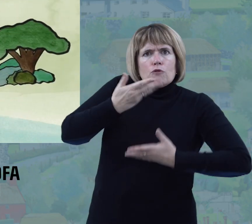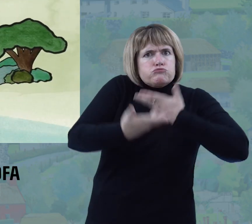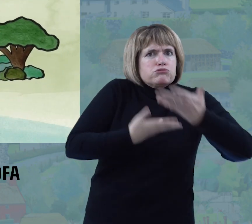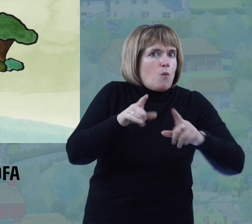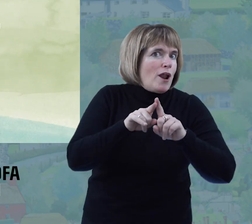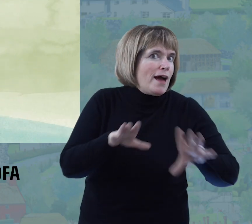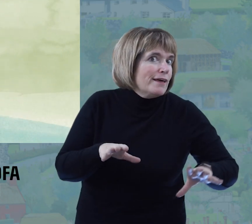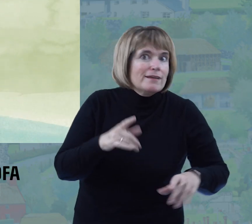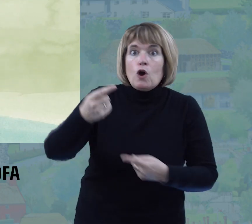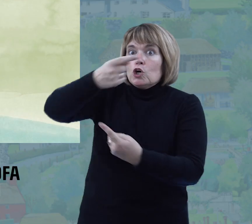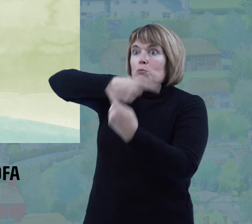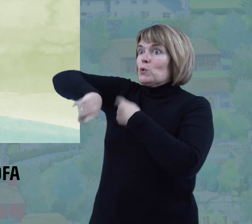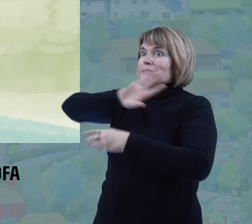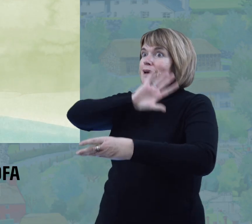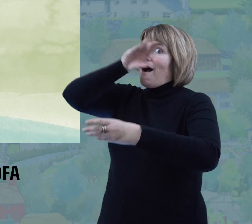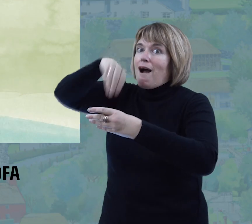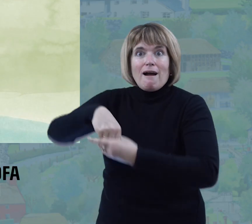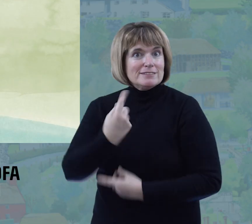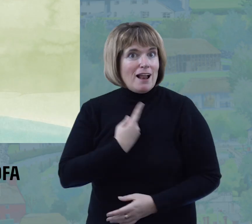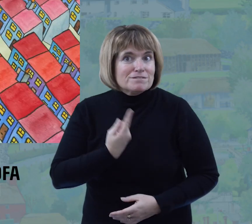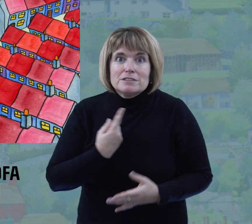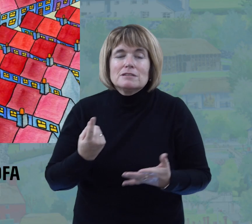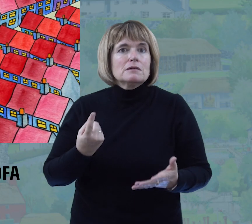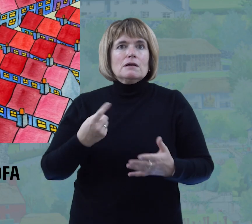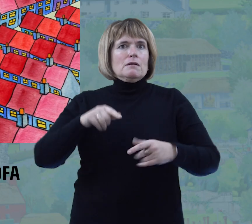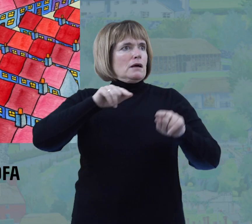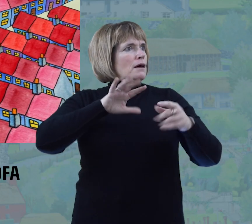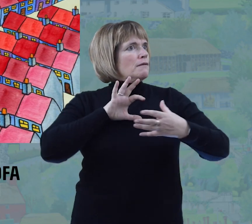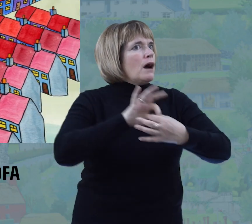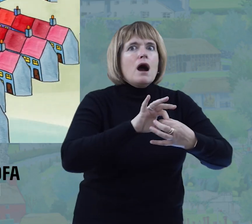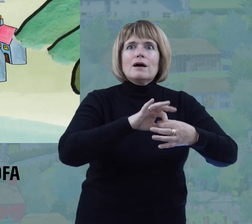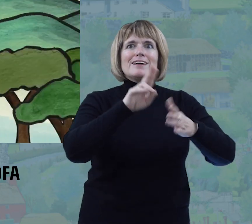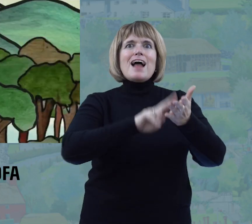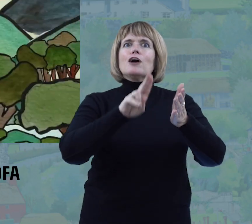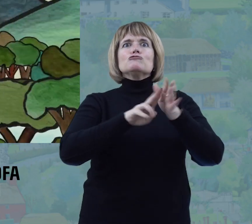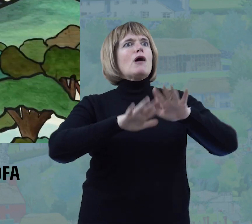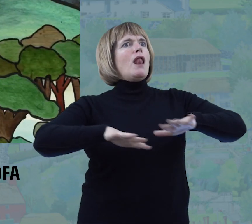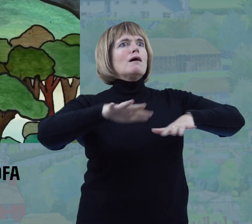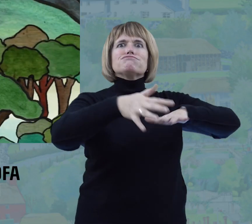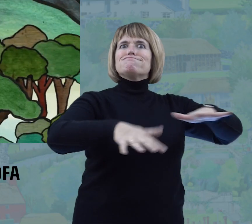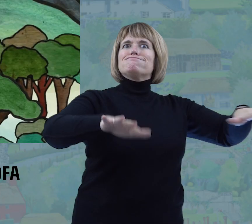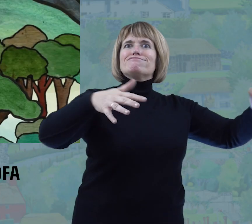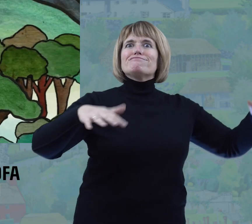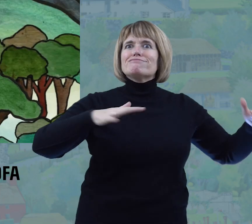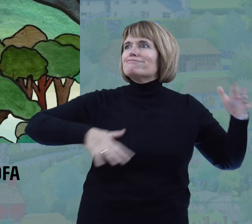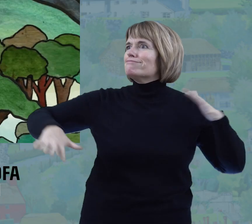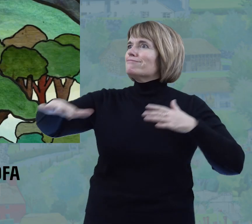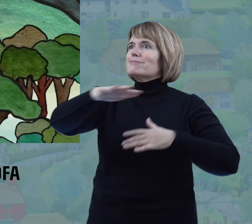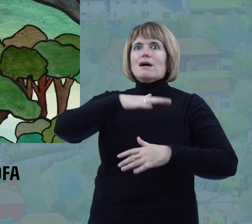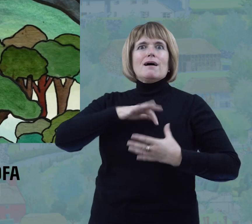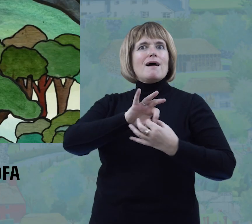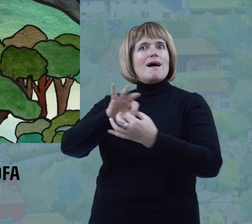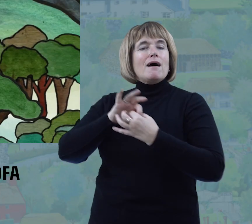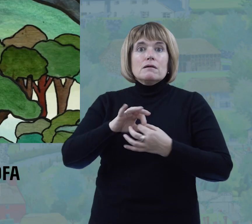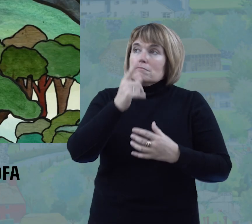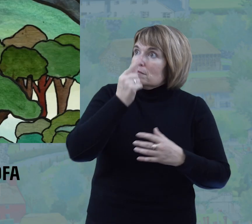we feel we belong, or the community we find ourselves in, or even our connections to the natural world that surrounds us. It